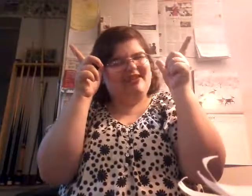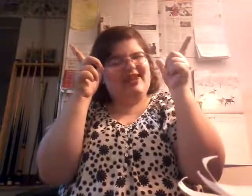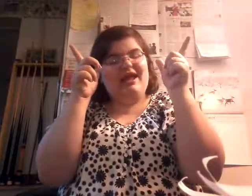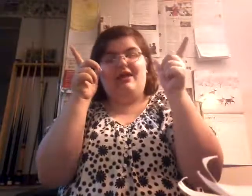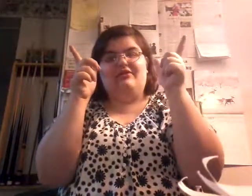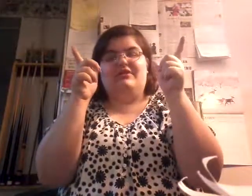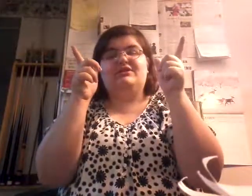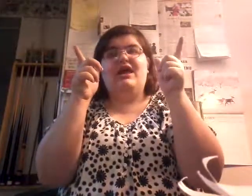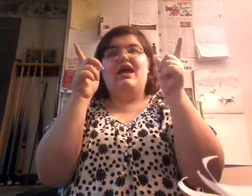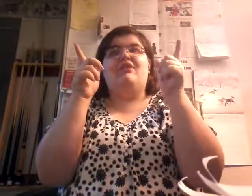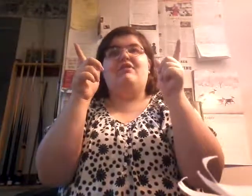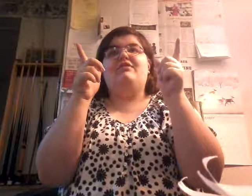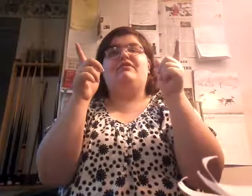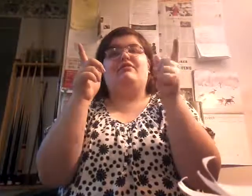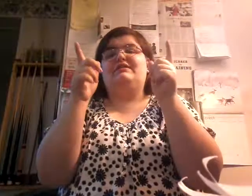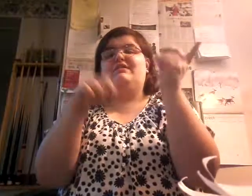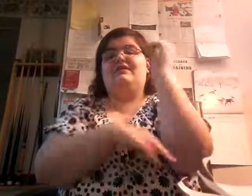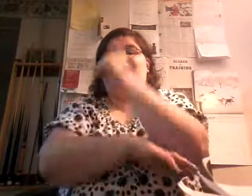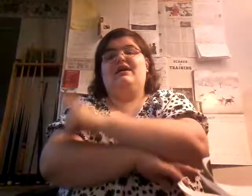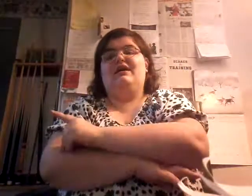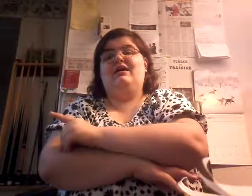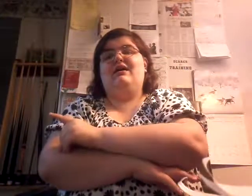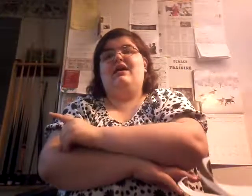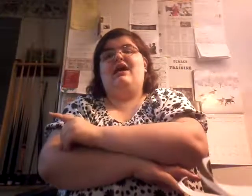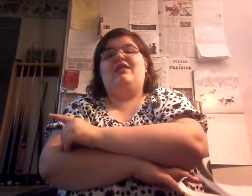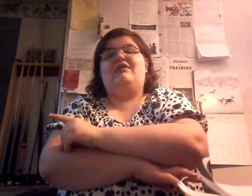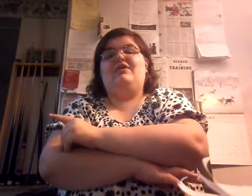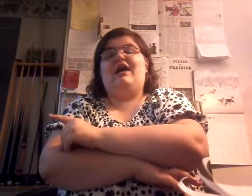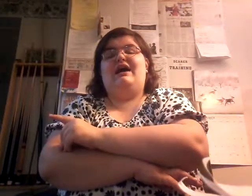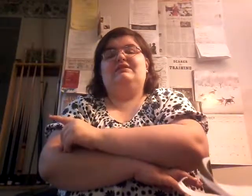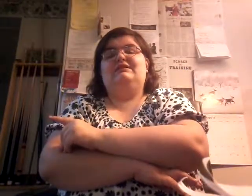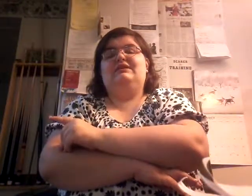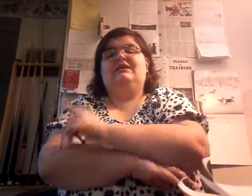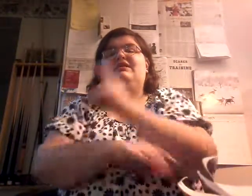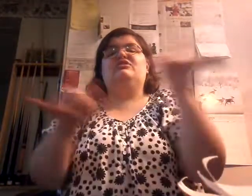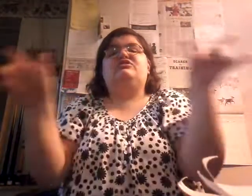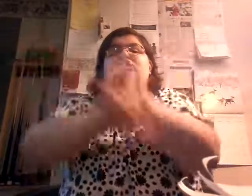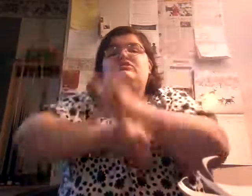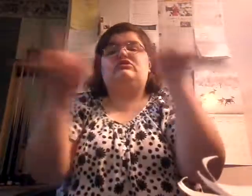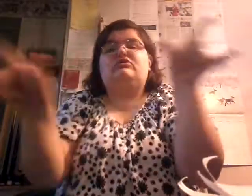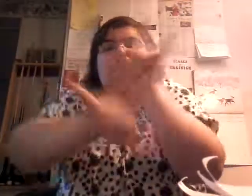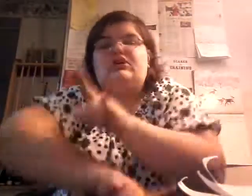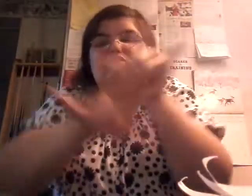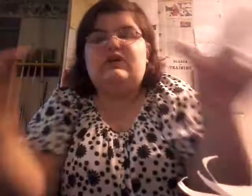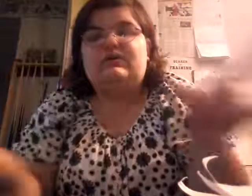rejuvenated and refreshed and ready for the rest of the day. I love you guys so